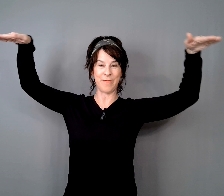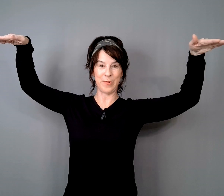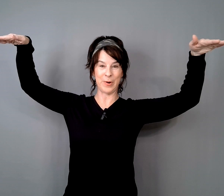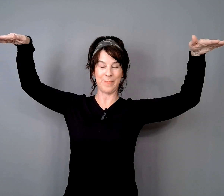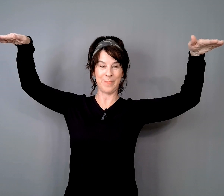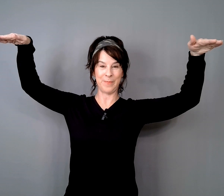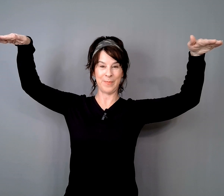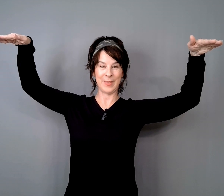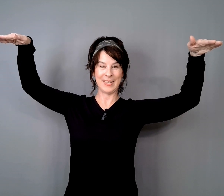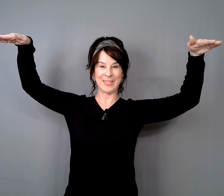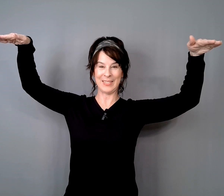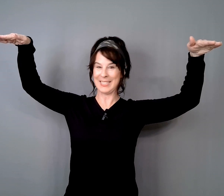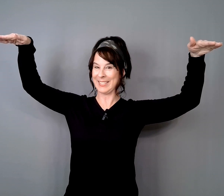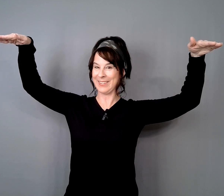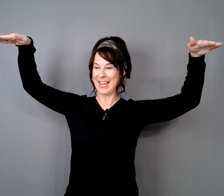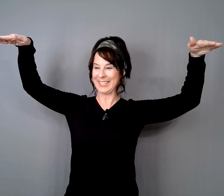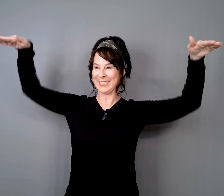platform. So let's do that.